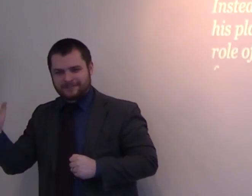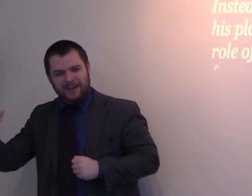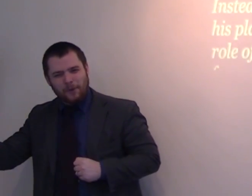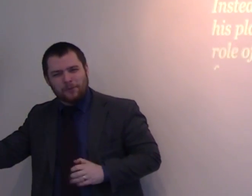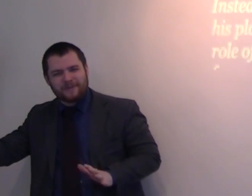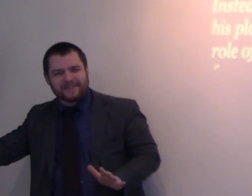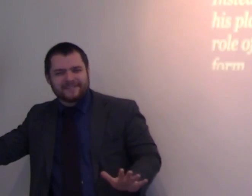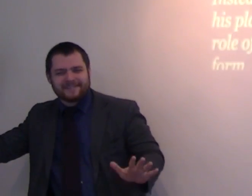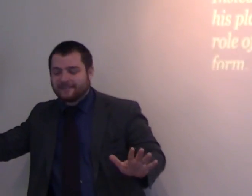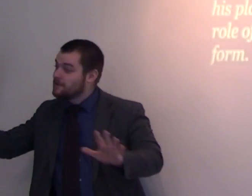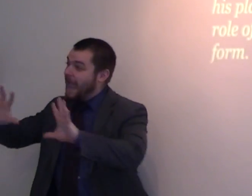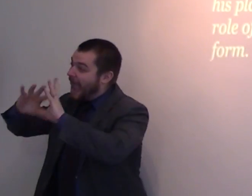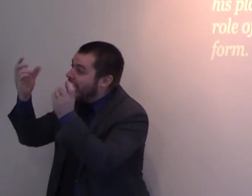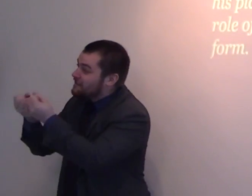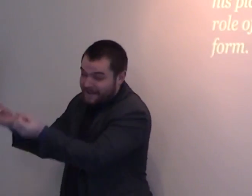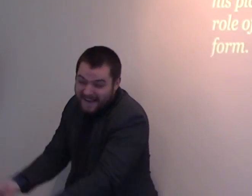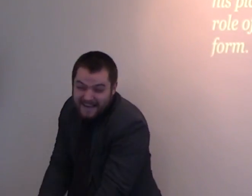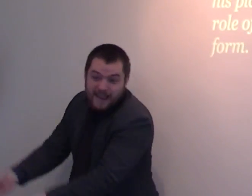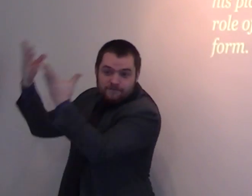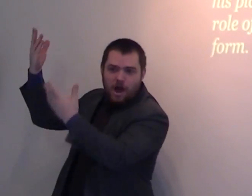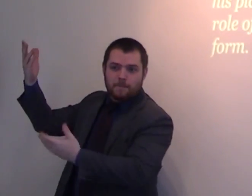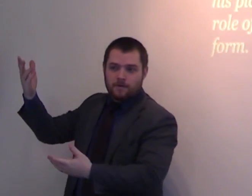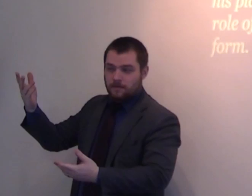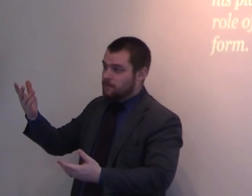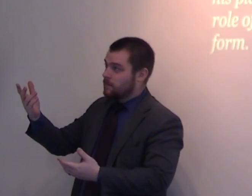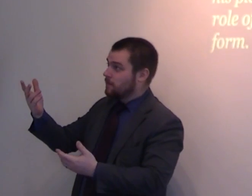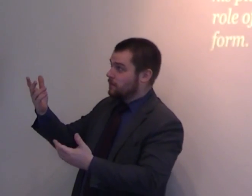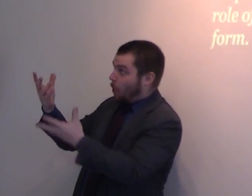Instead, he gave up everything, even his place with God.